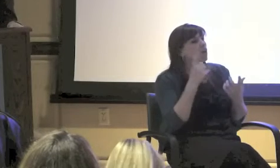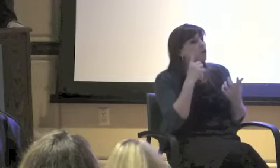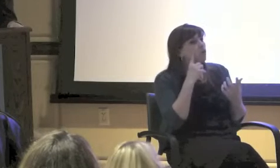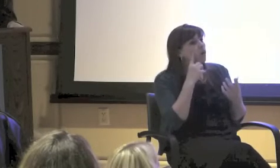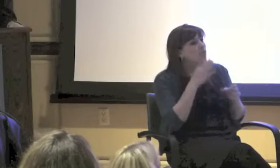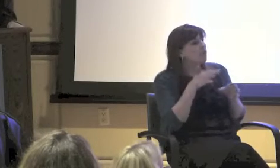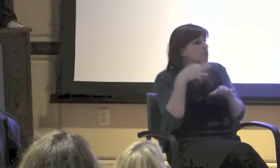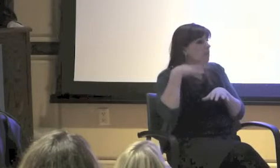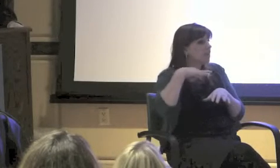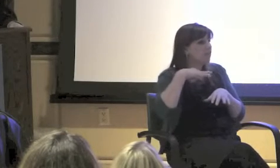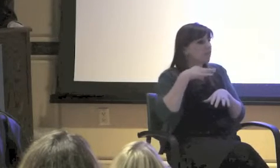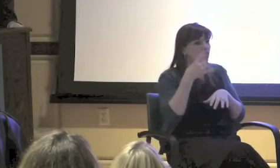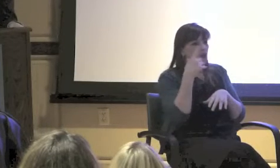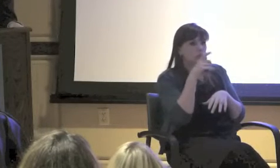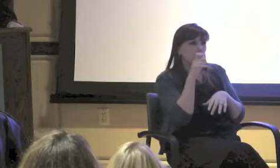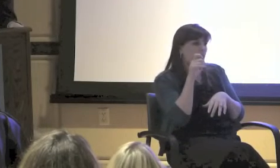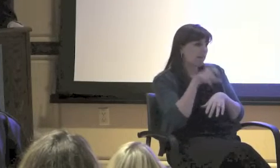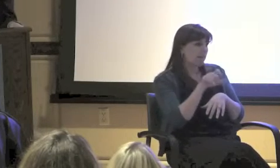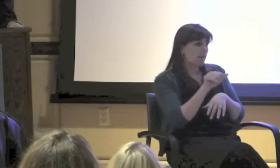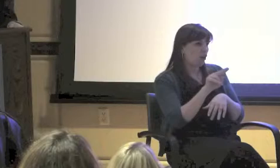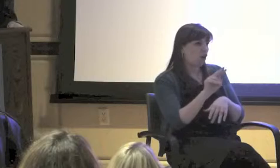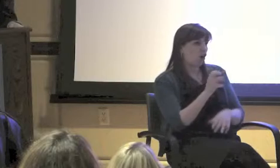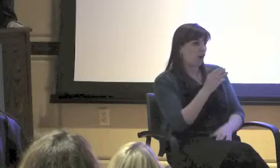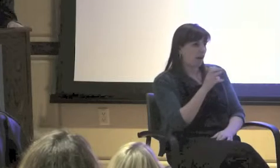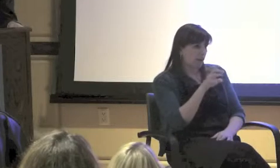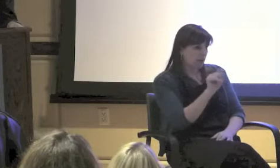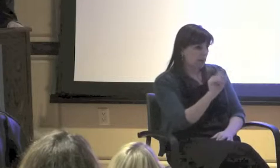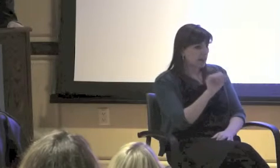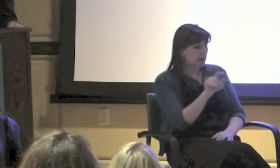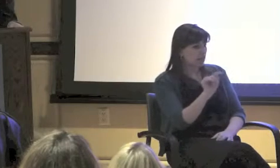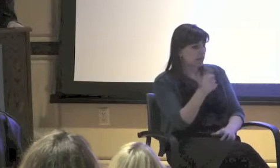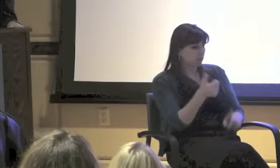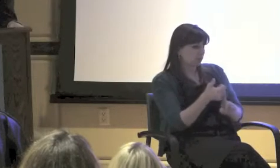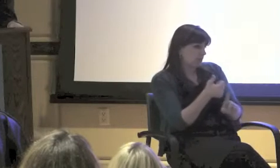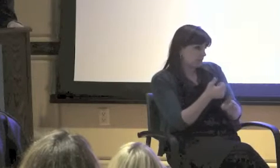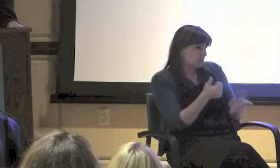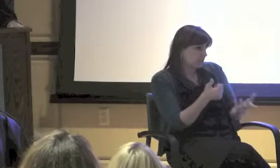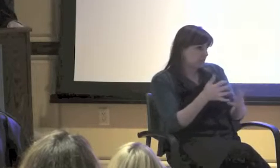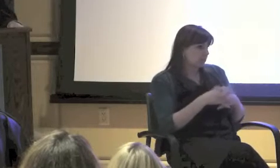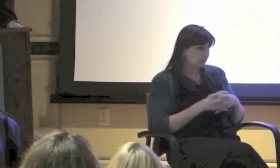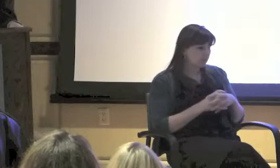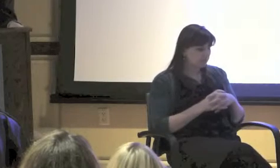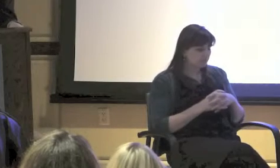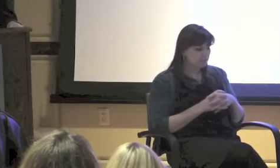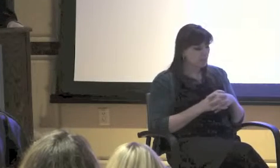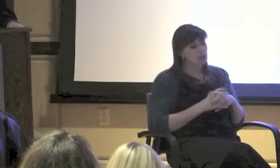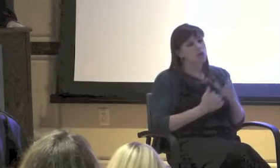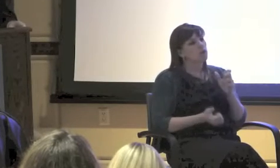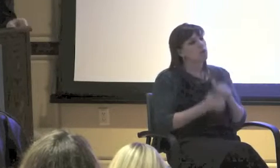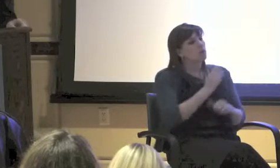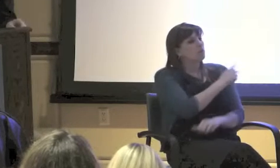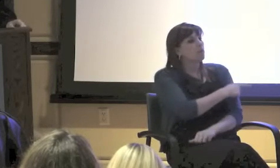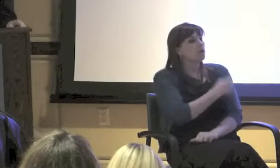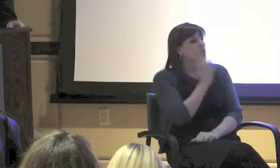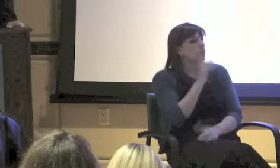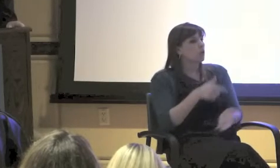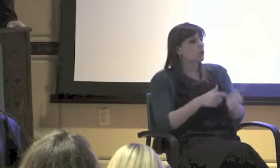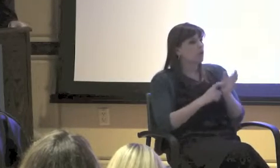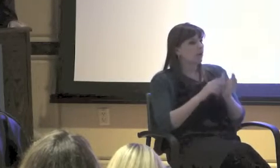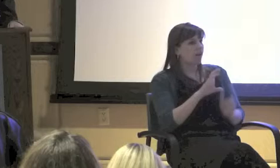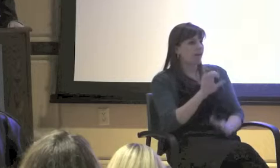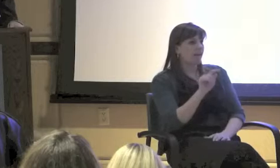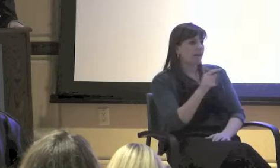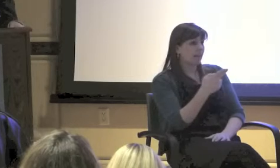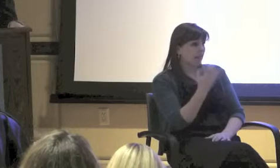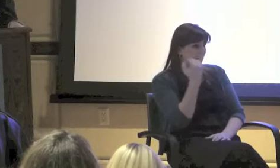do not need an augment and can already urinate on their own. Most patients will still require cathing,